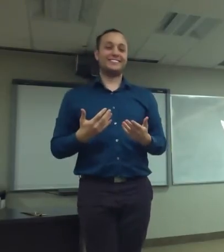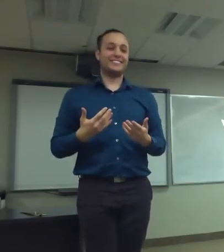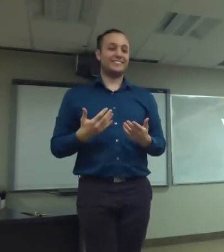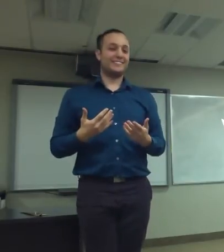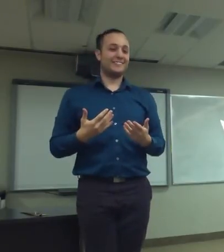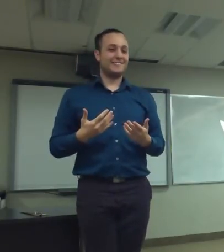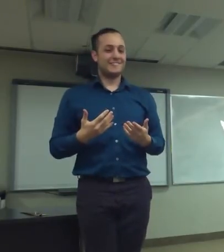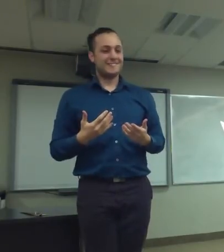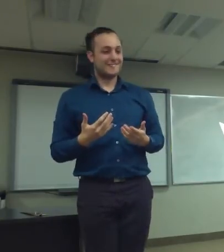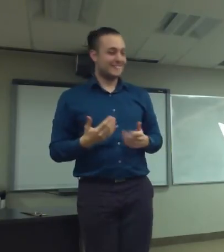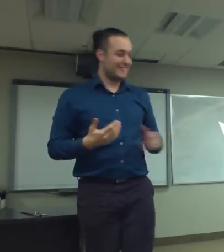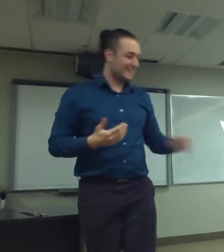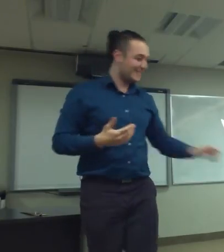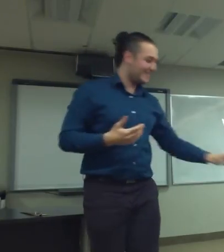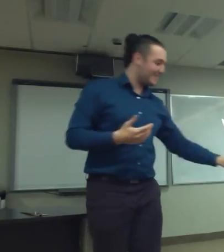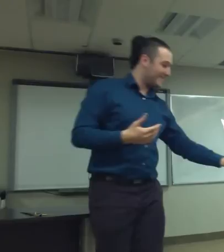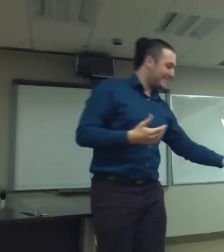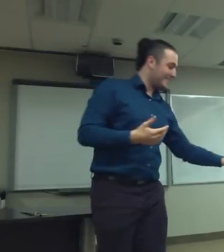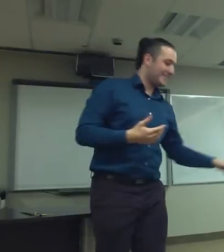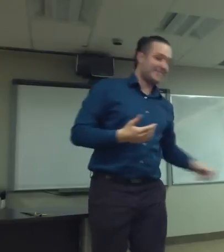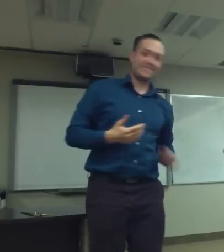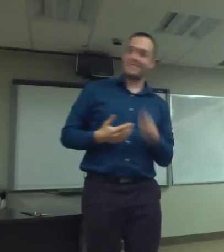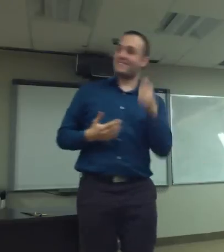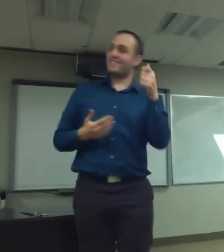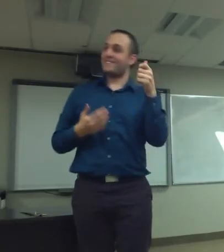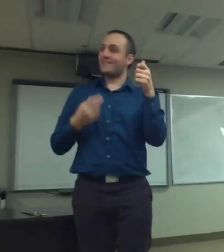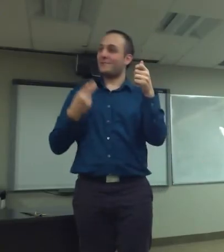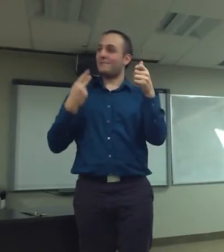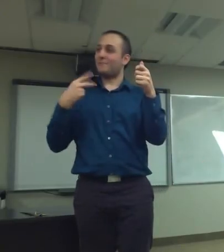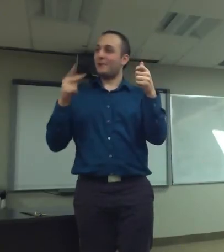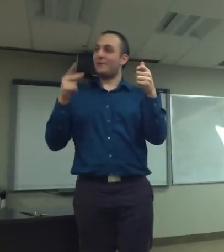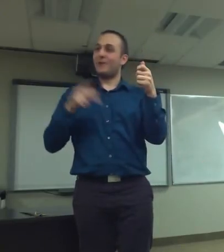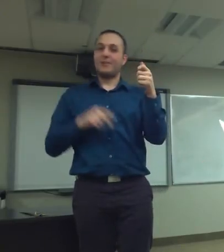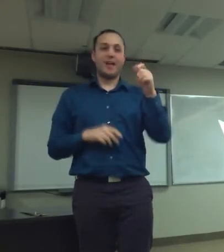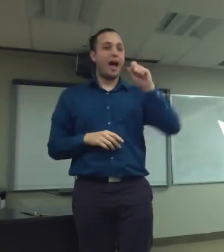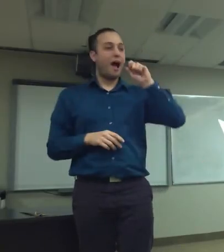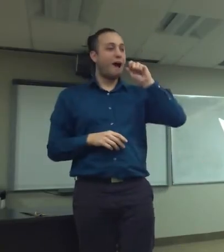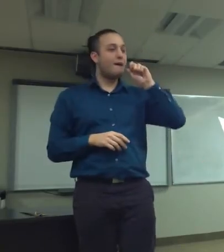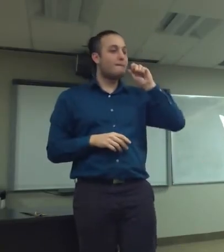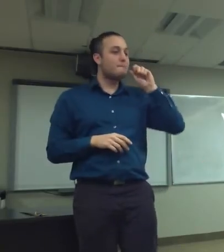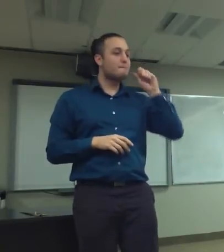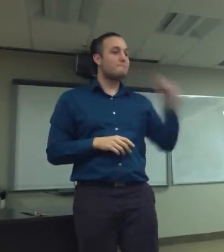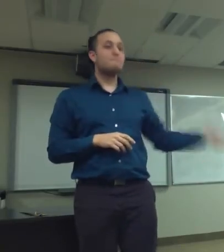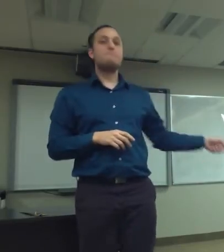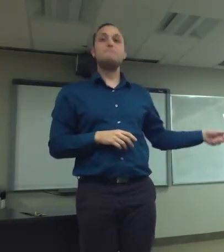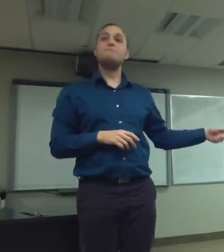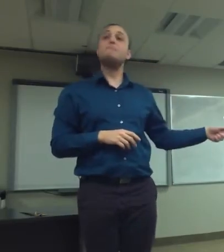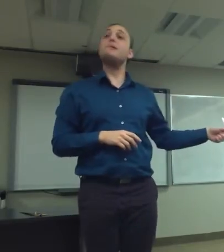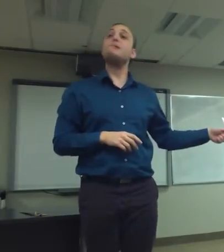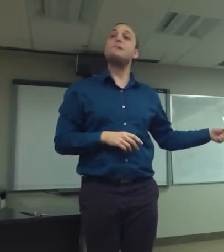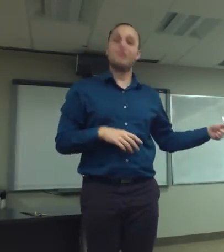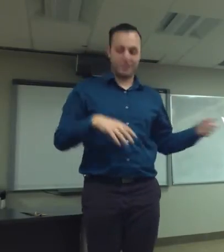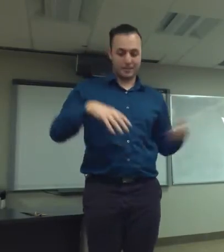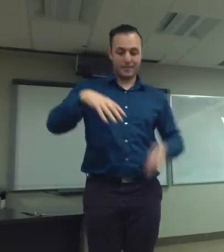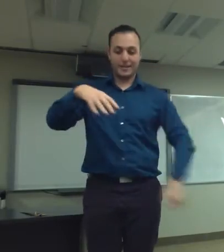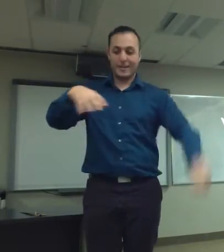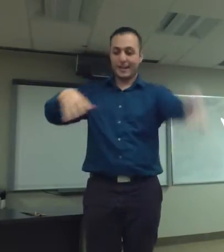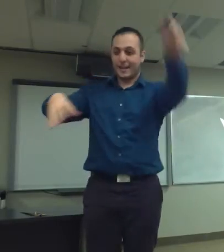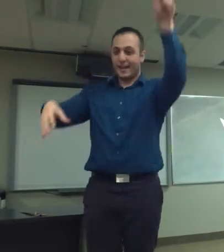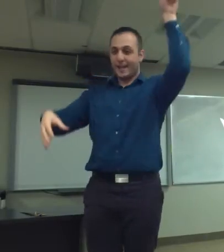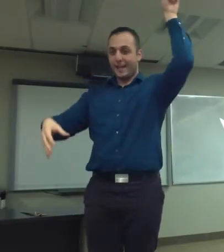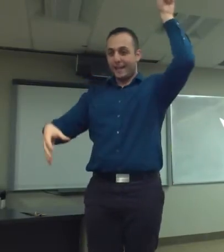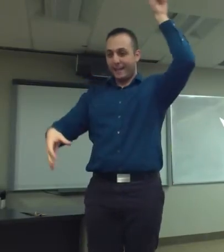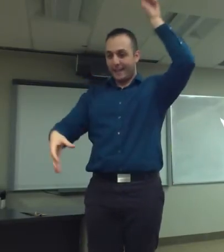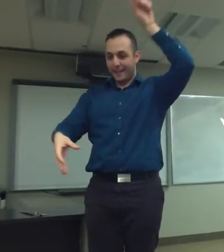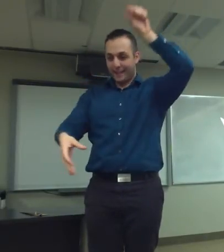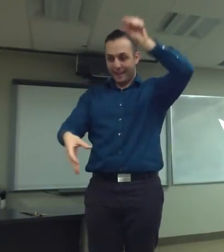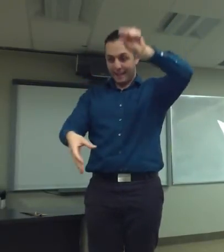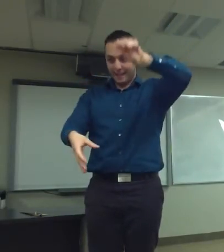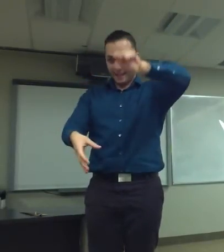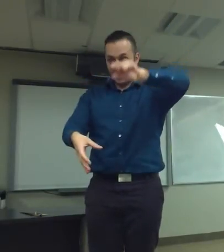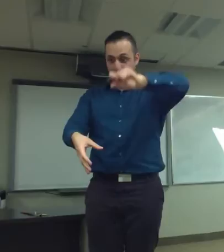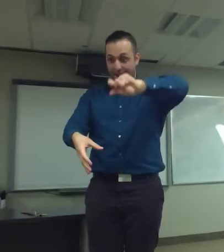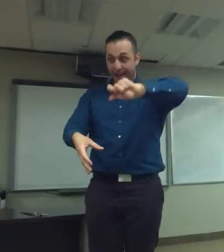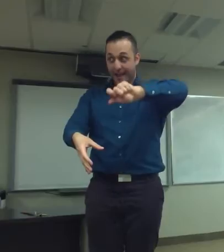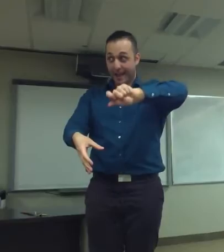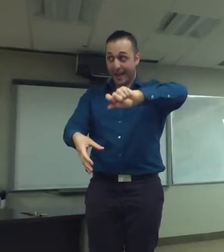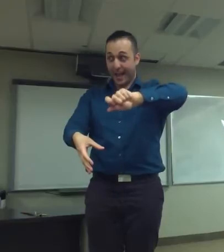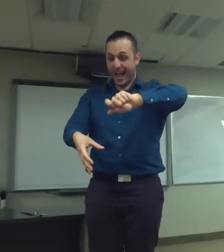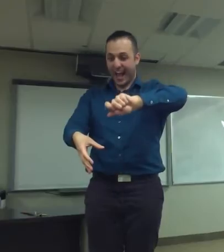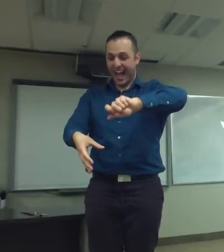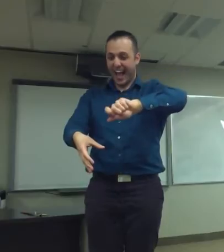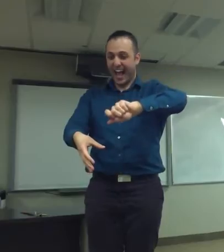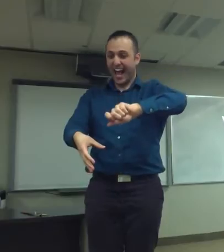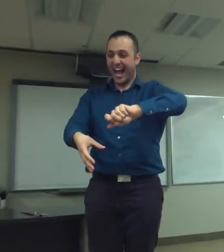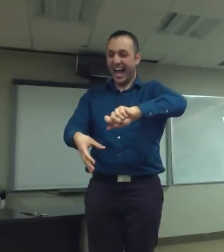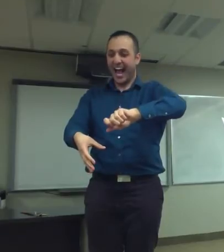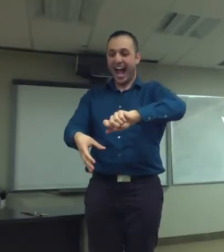So Bridget took a purple, super indelible, never come off till you're dead, and maybe even later coloring